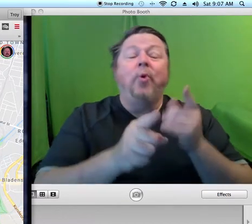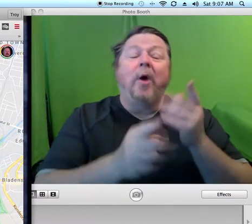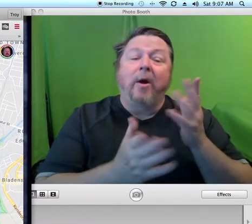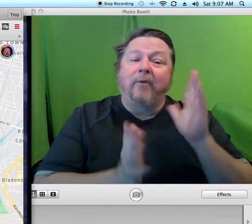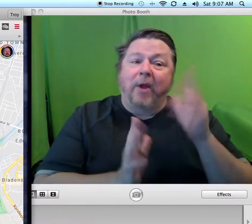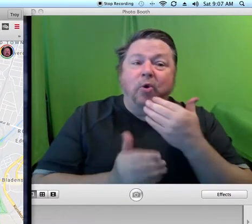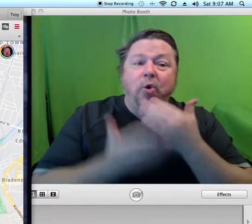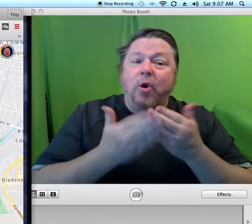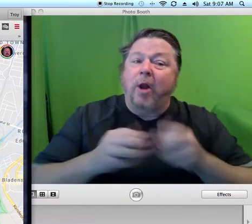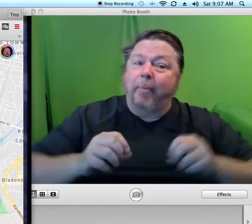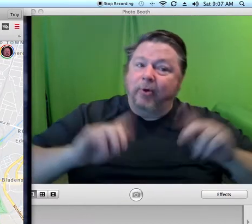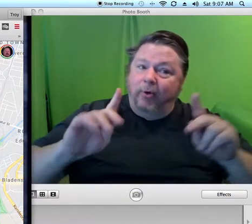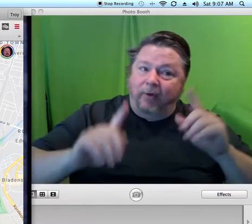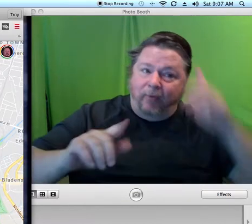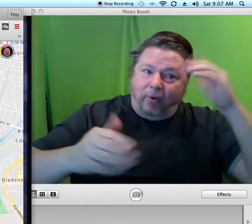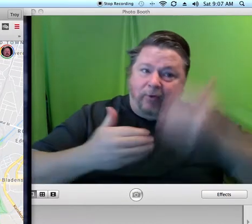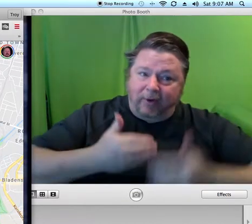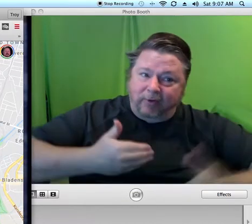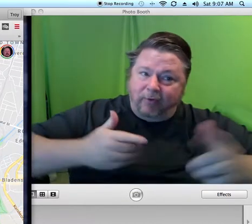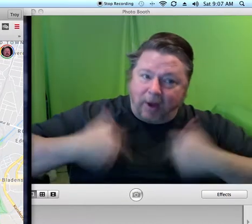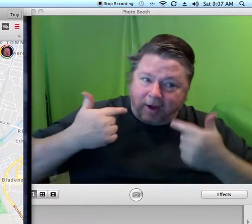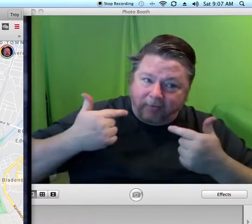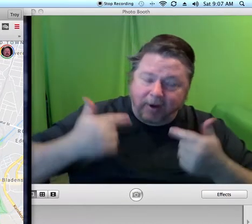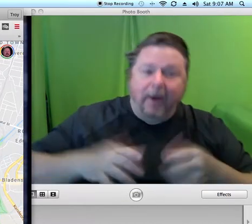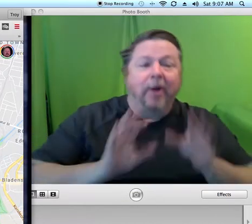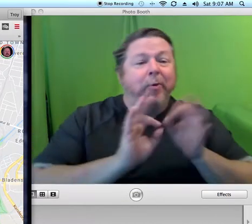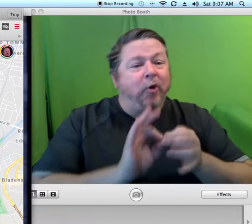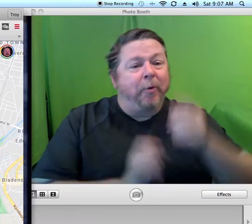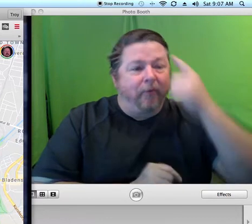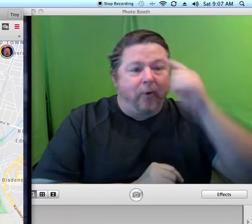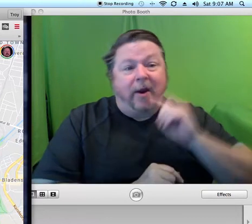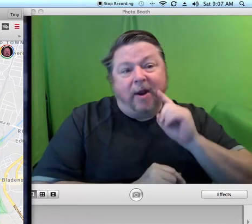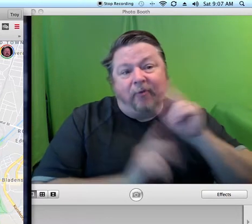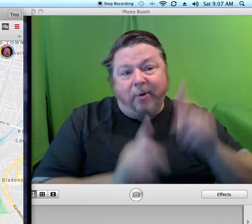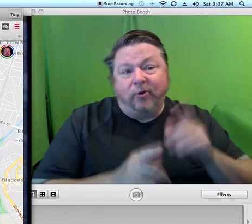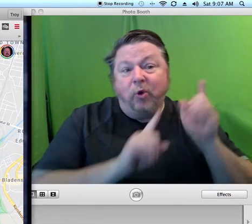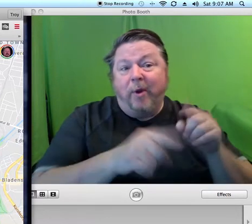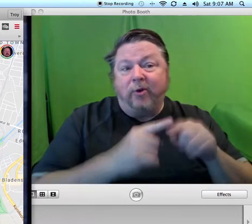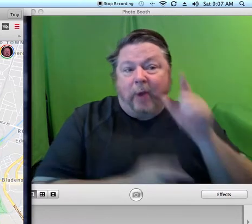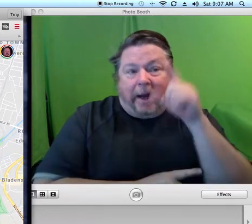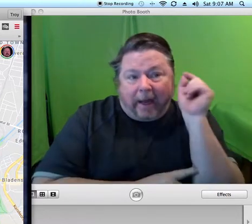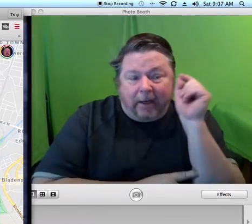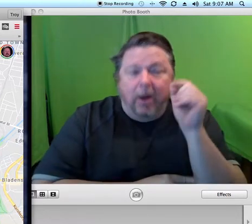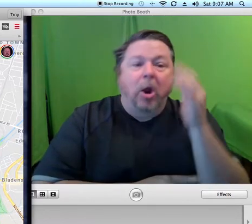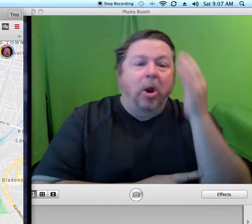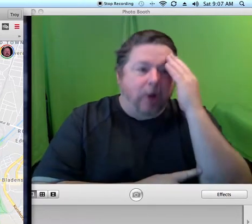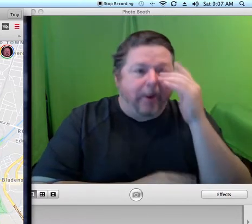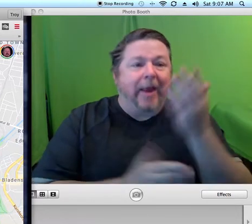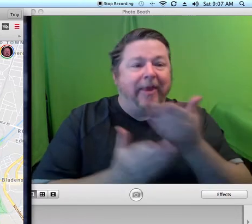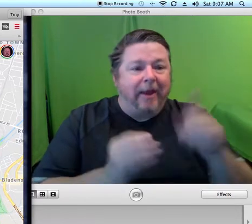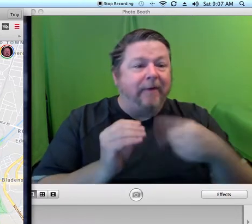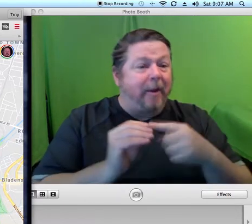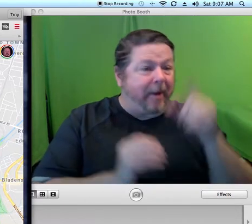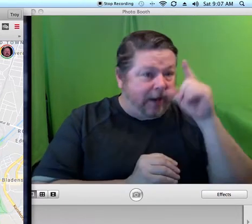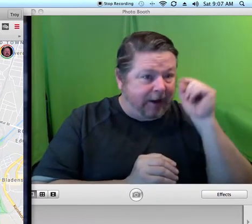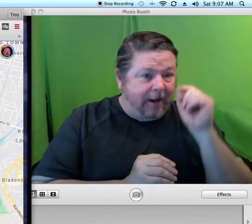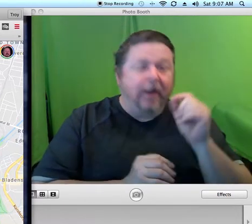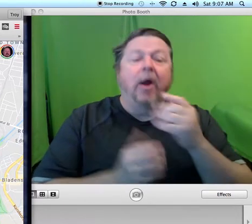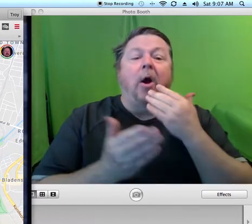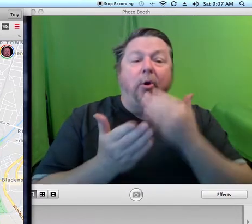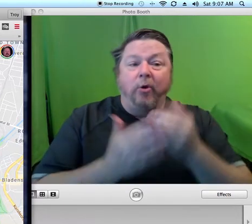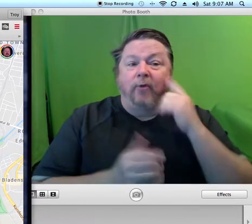You have a good opportunity for the rest of your life to be interpreting for a deaf person who went to Gallaudet. Knowing things about